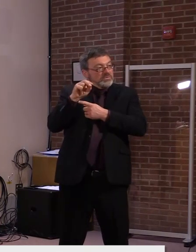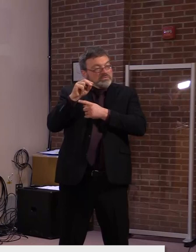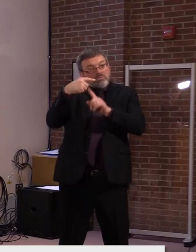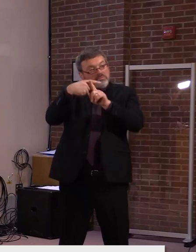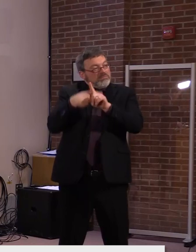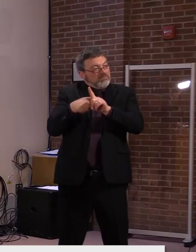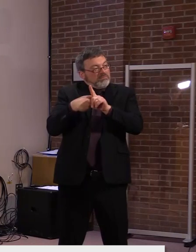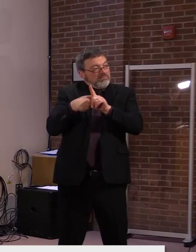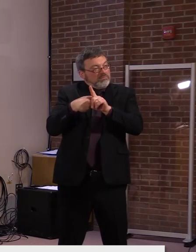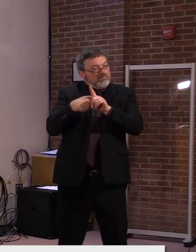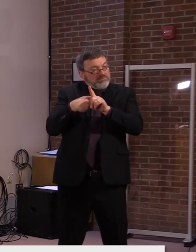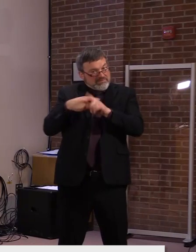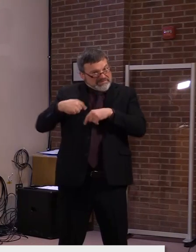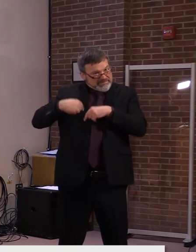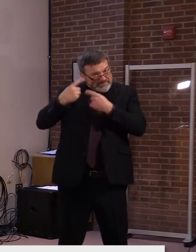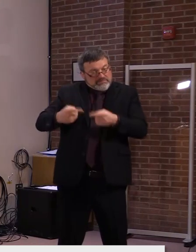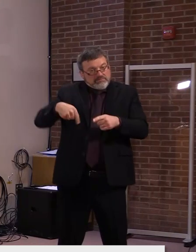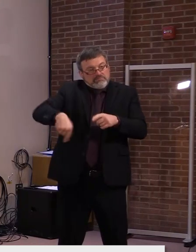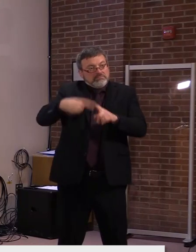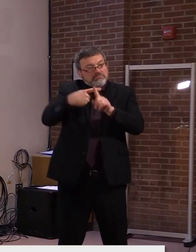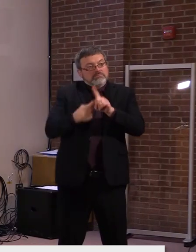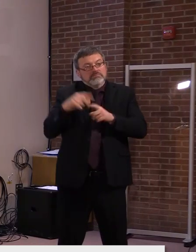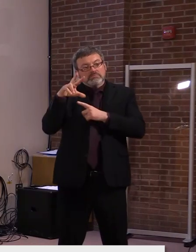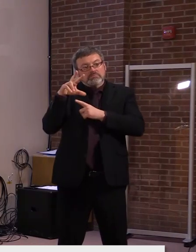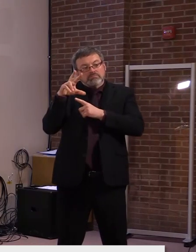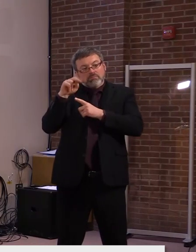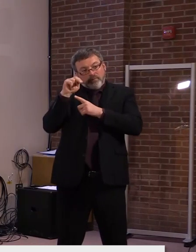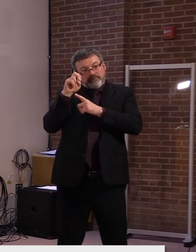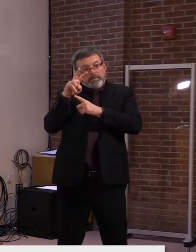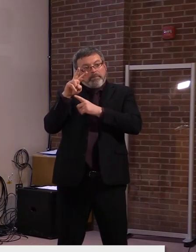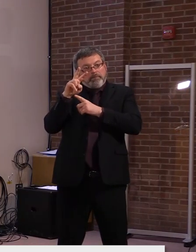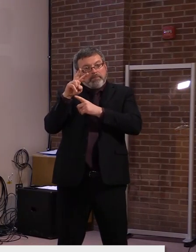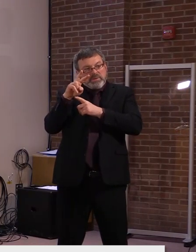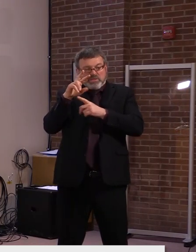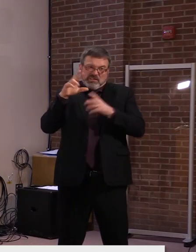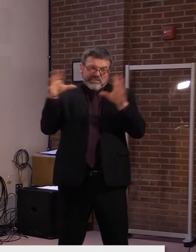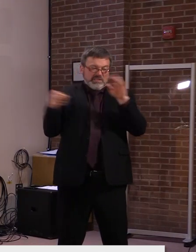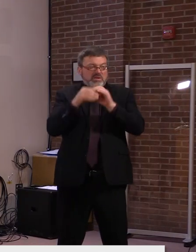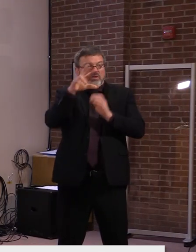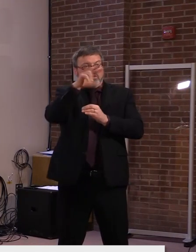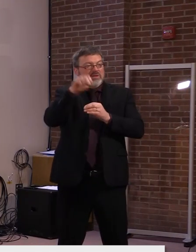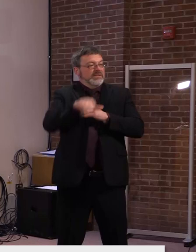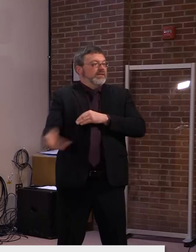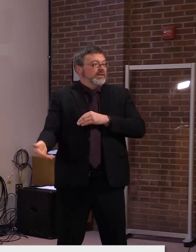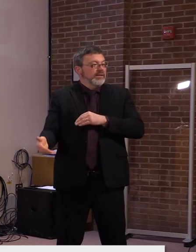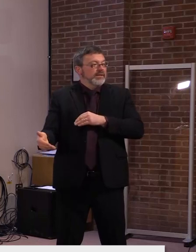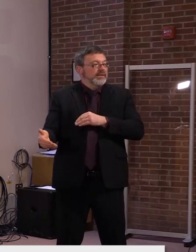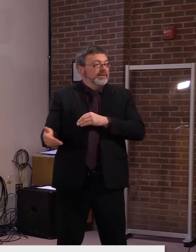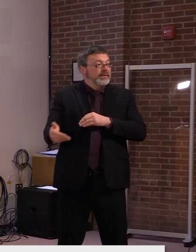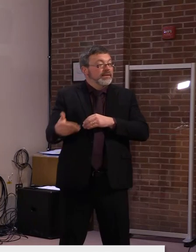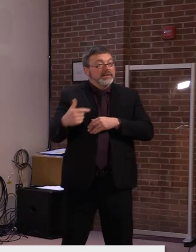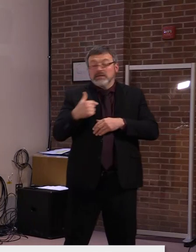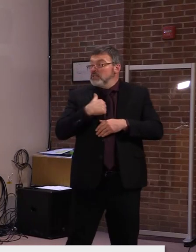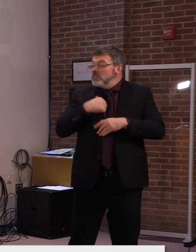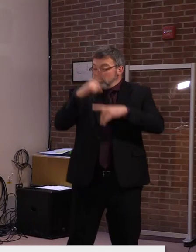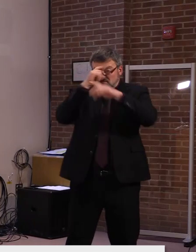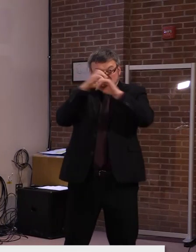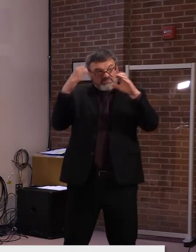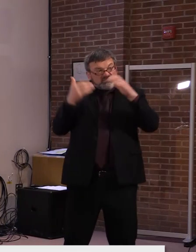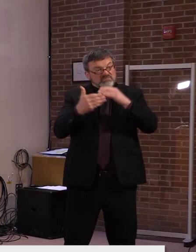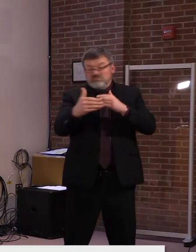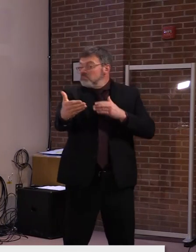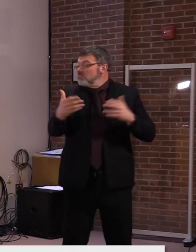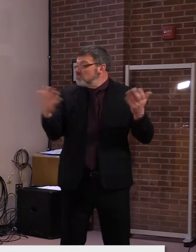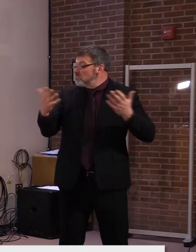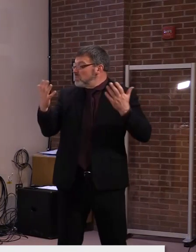November for Vermont. And then turning to our forecast, you'll see that as it relates to last week, we actually were trending right sort of in